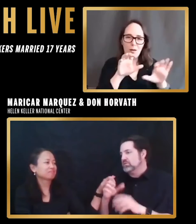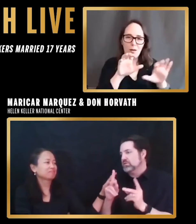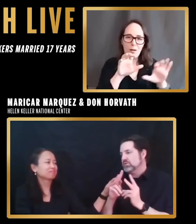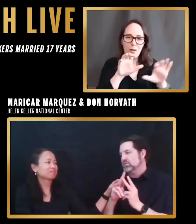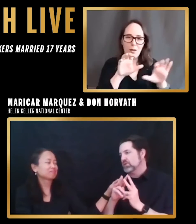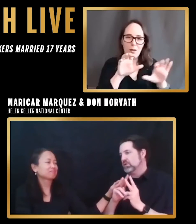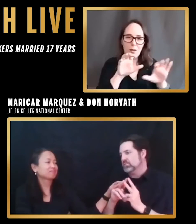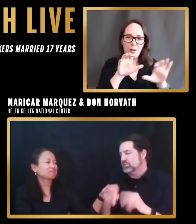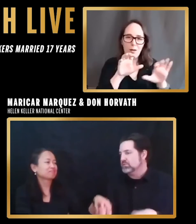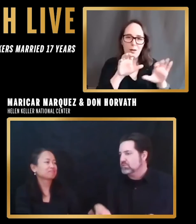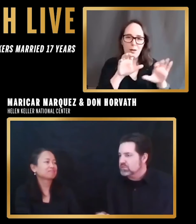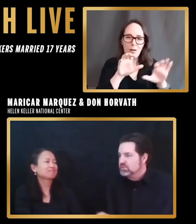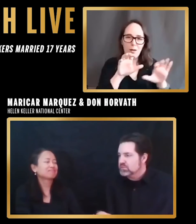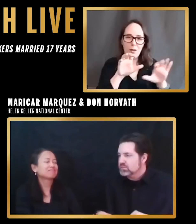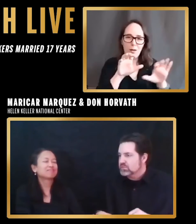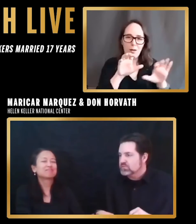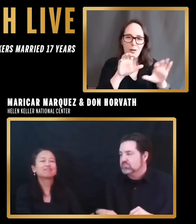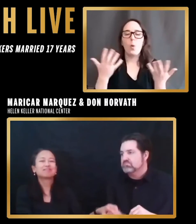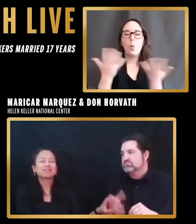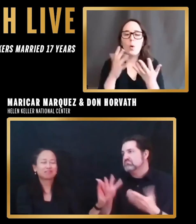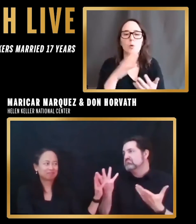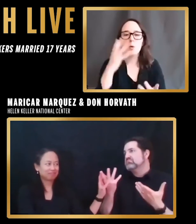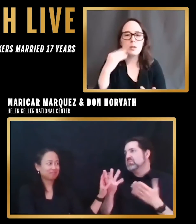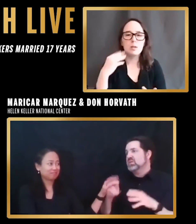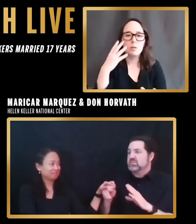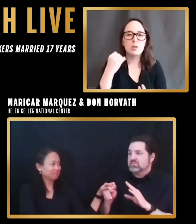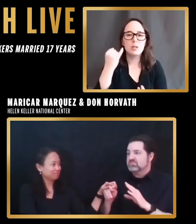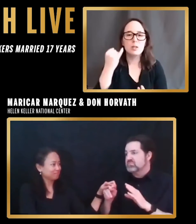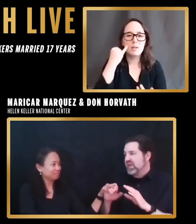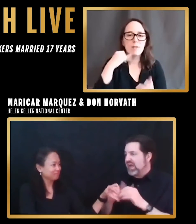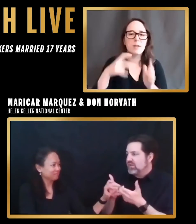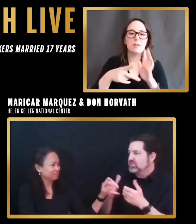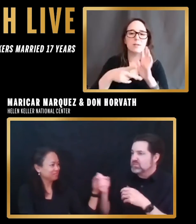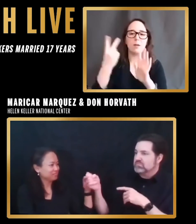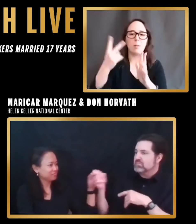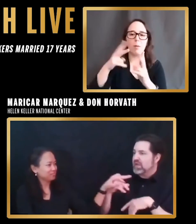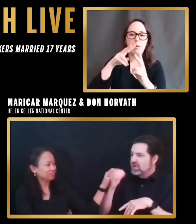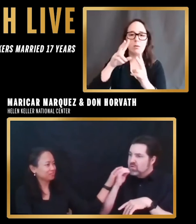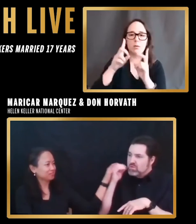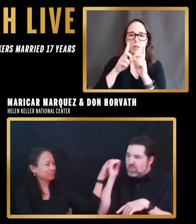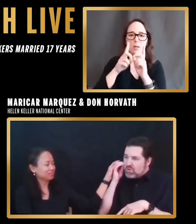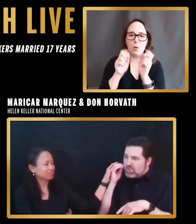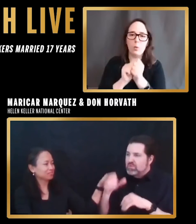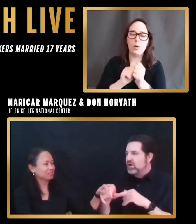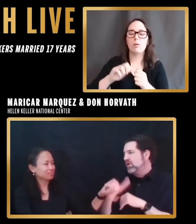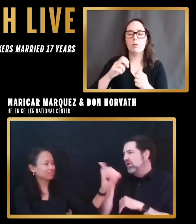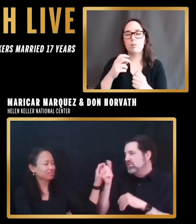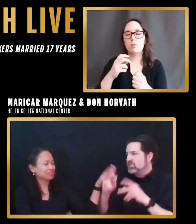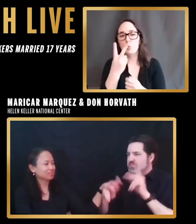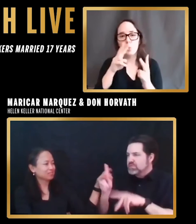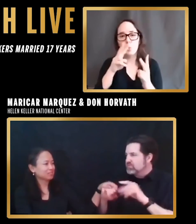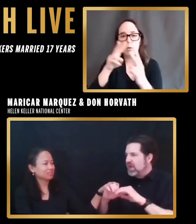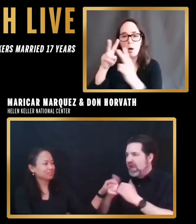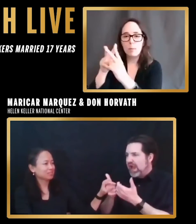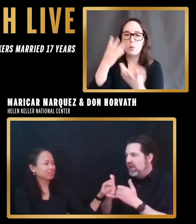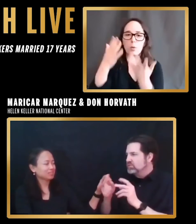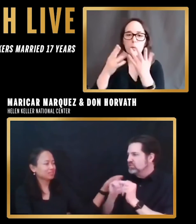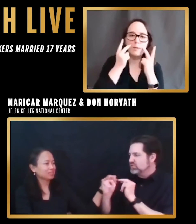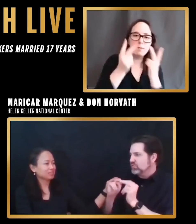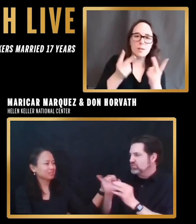navigate that, or maybe when you're back at home with each other's families, when you're out with other people, how you negotiate